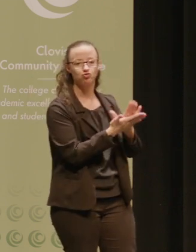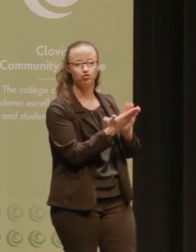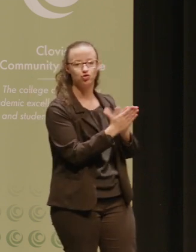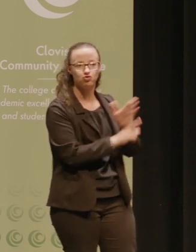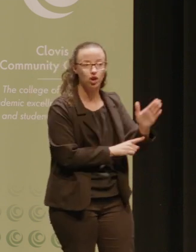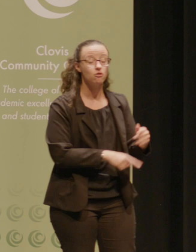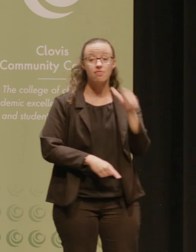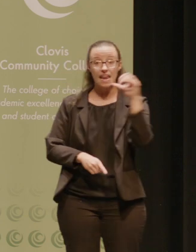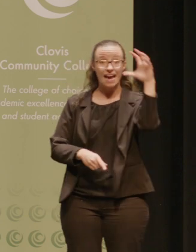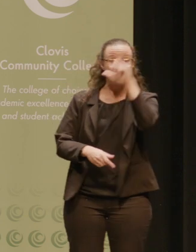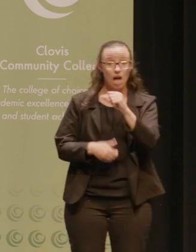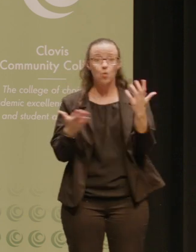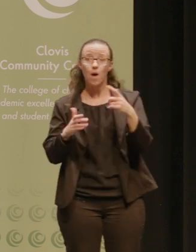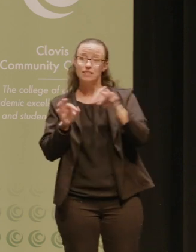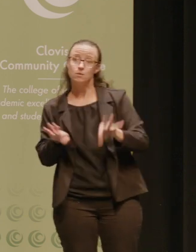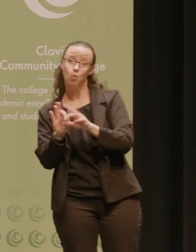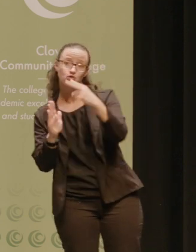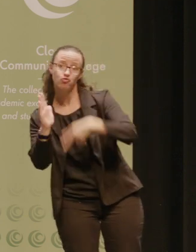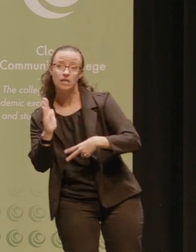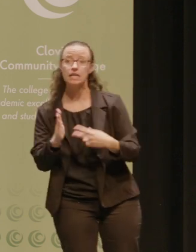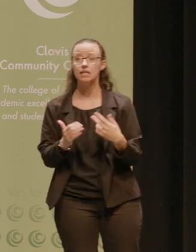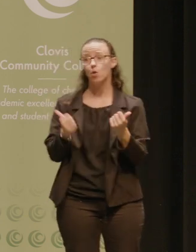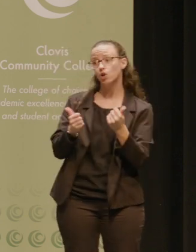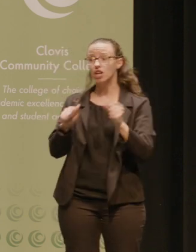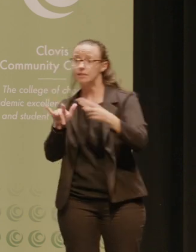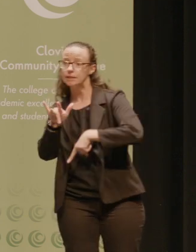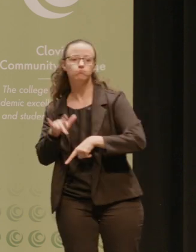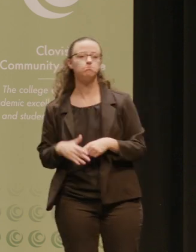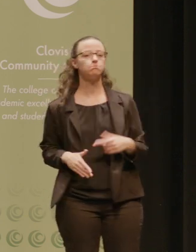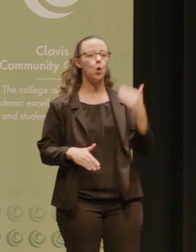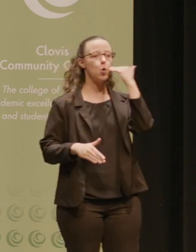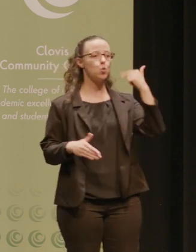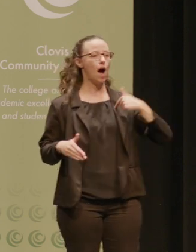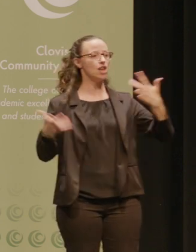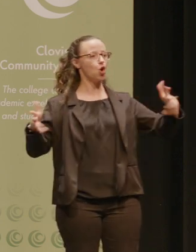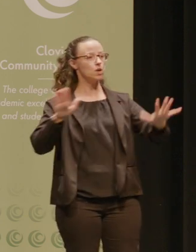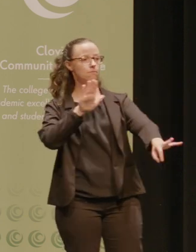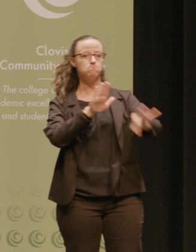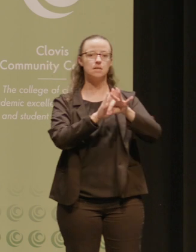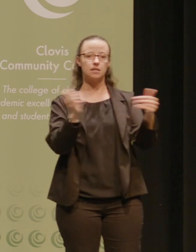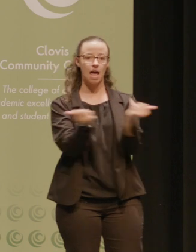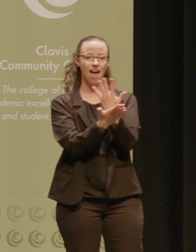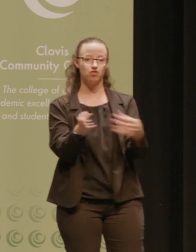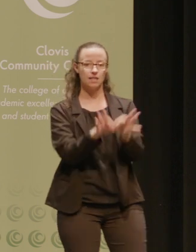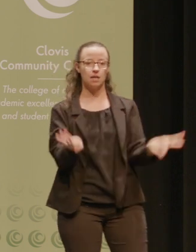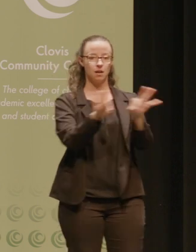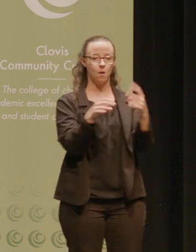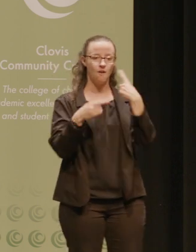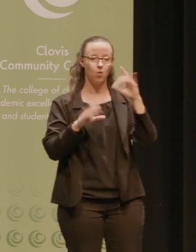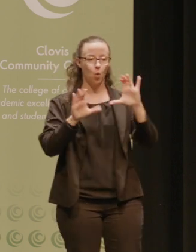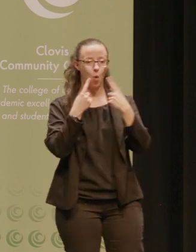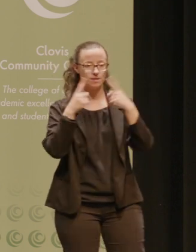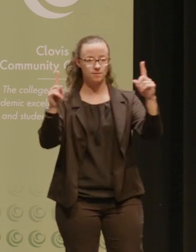try and guess what content they needed to know. They knew that I had picked everything they needed to do to be successful in the